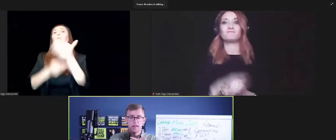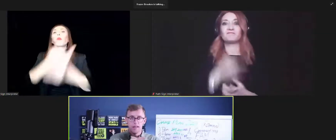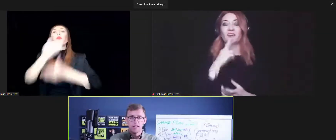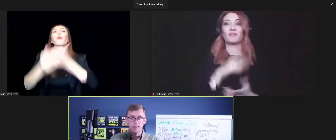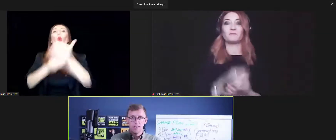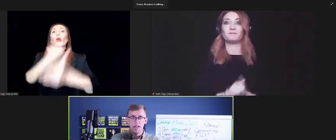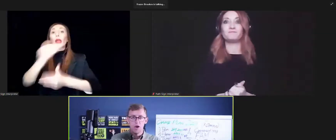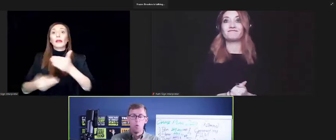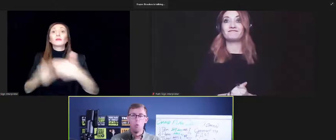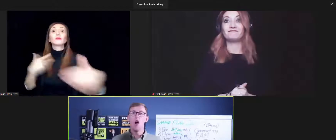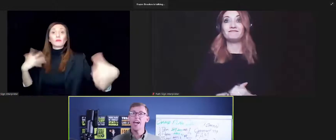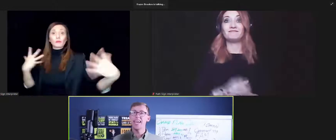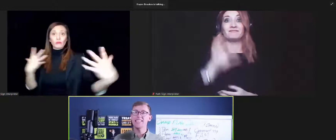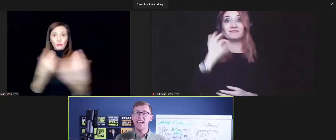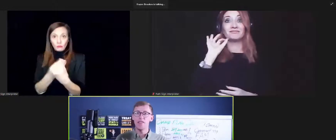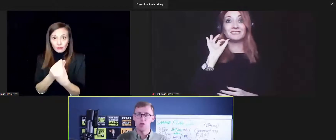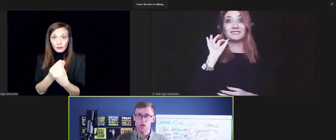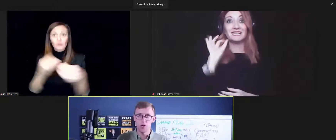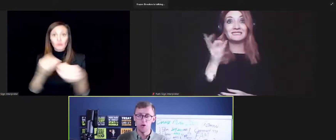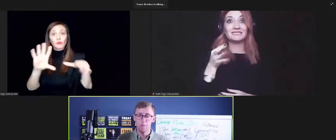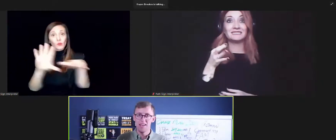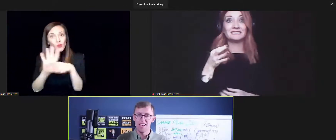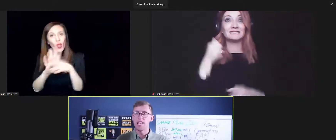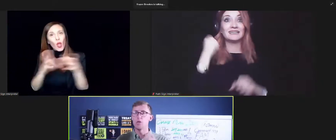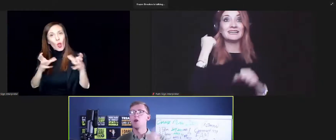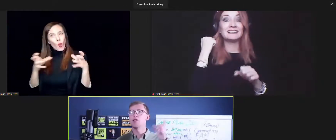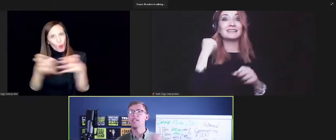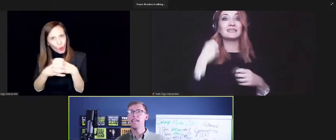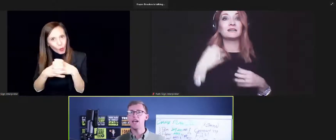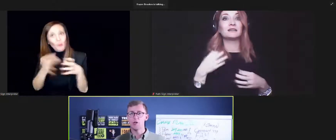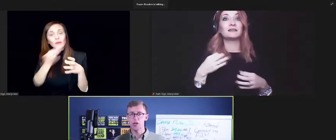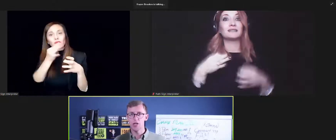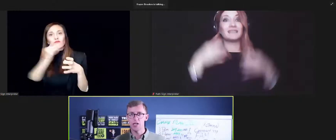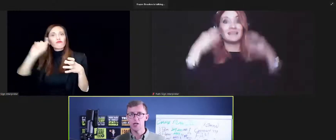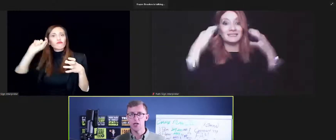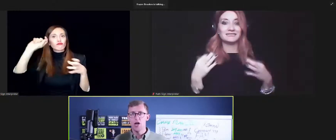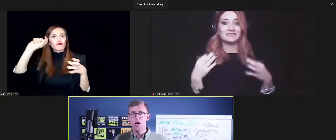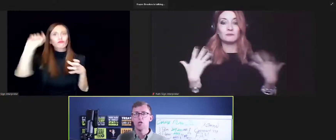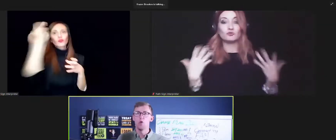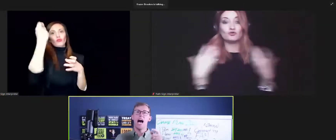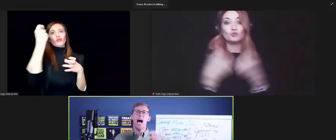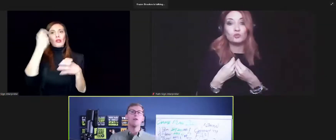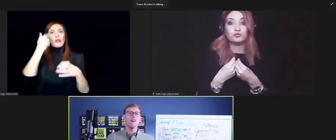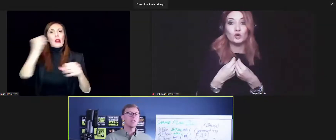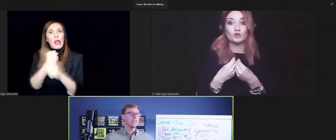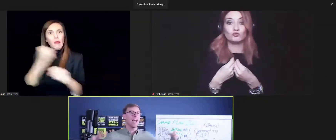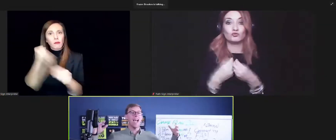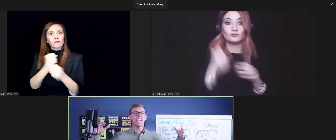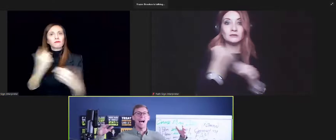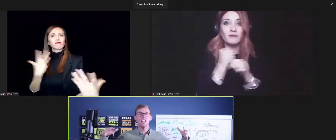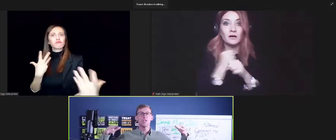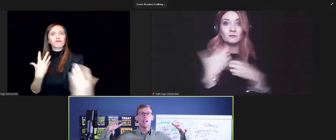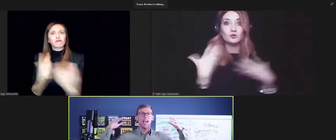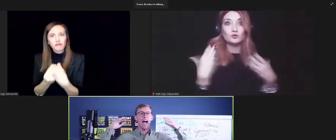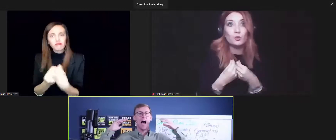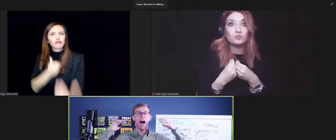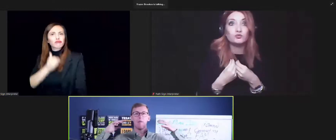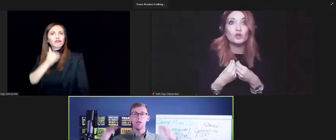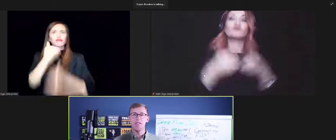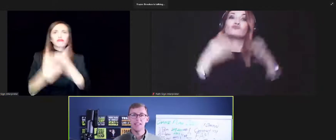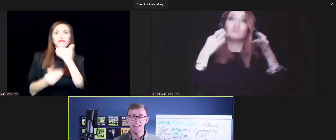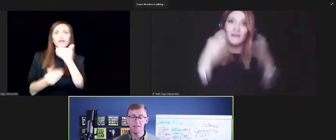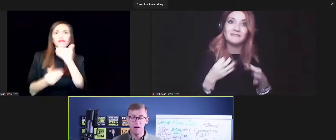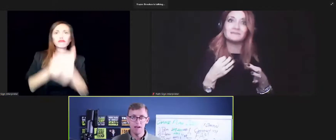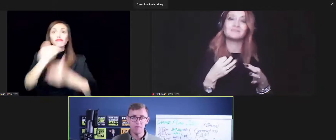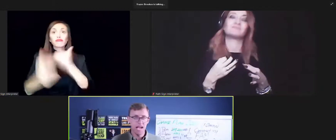progression. Working together as a group is what's going to get you success. So now if I say, hey guys, I'm going to